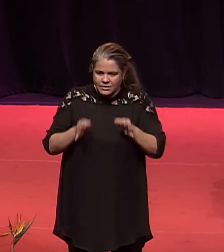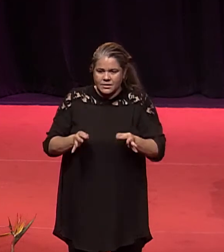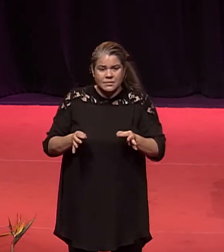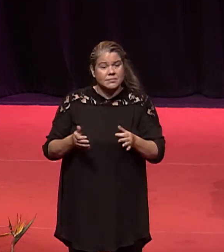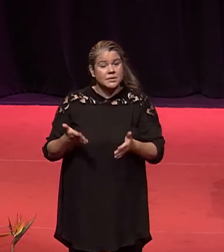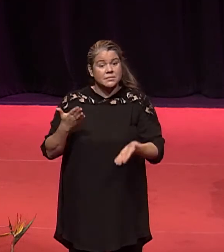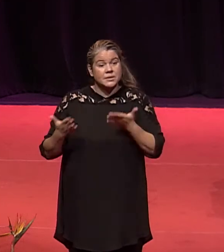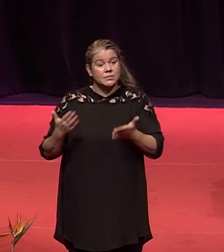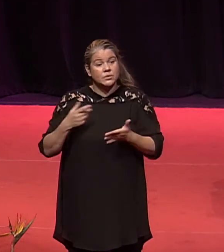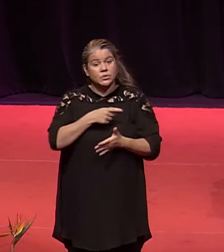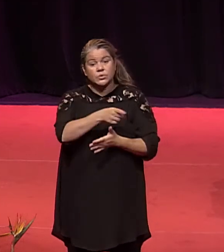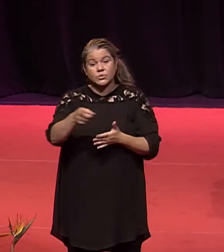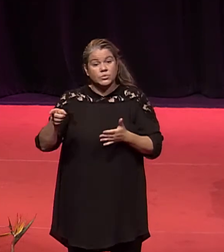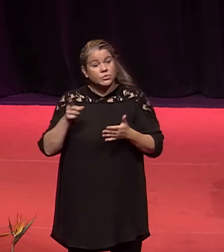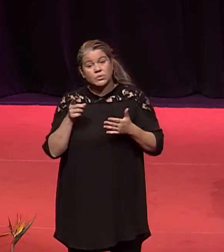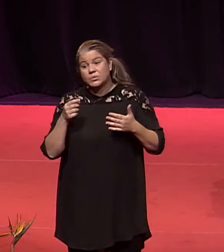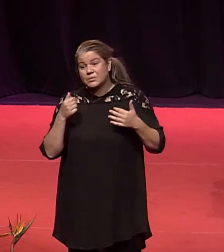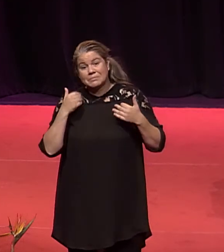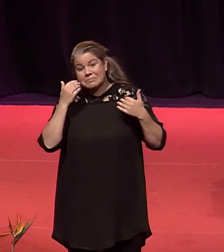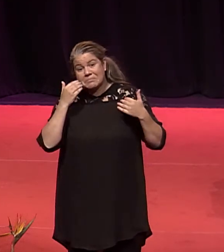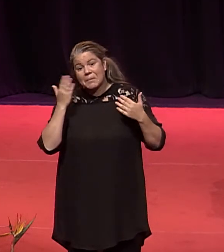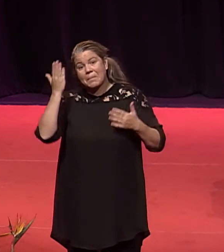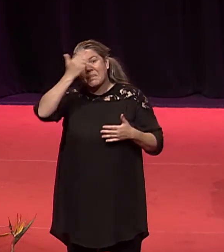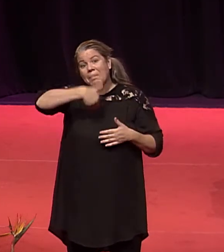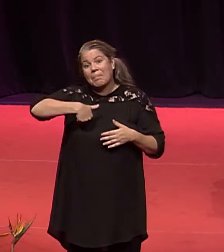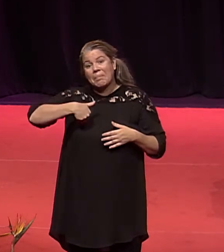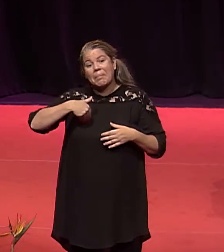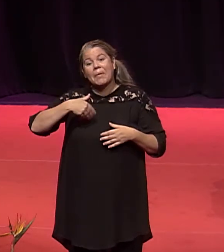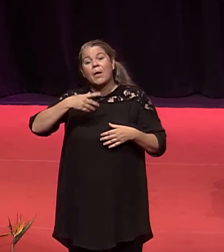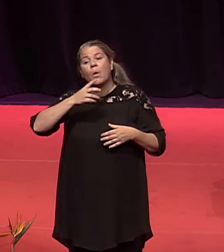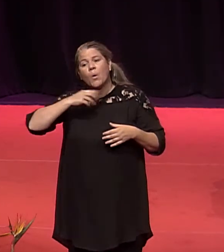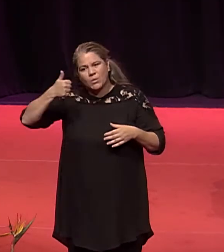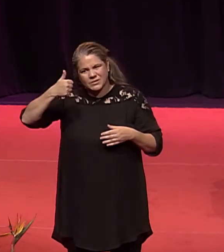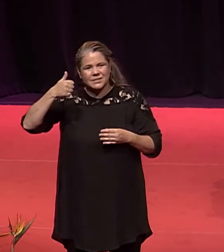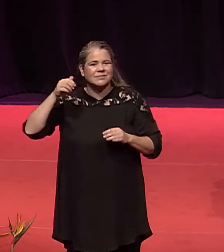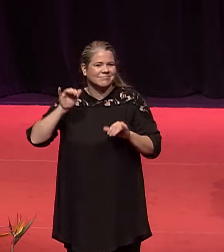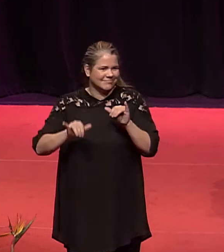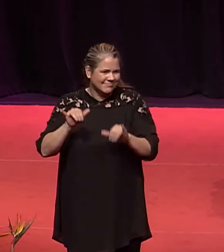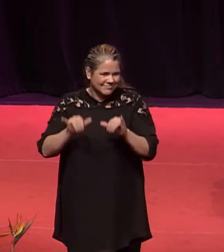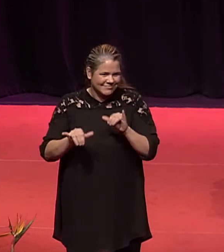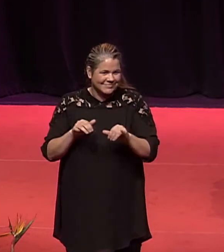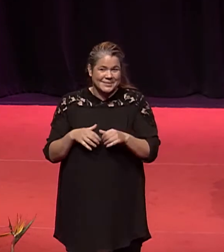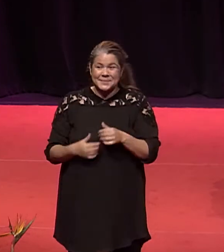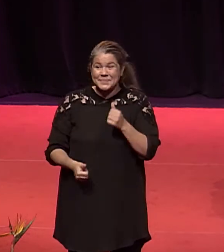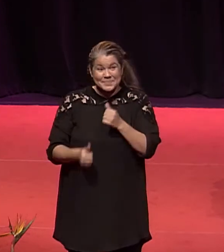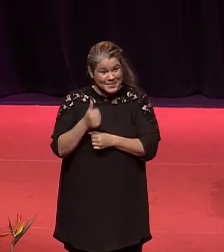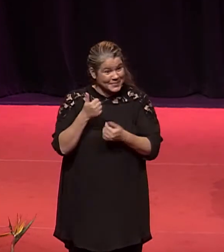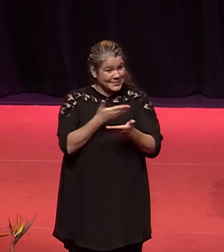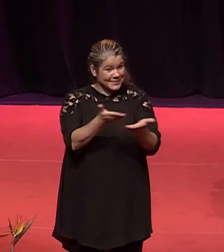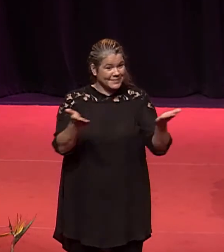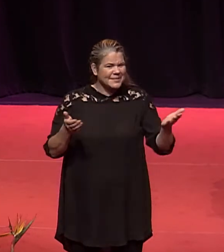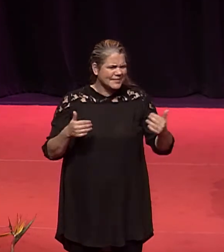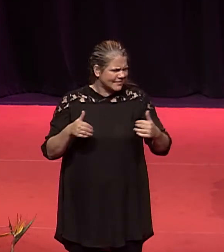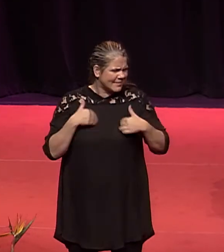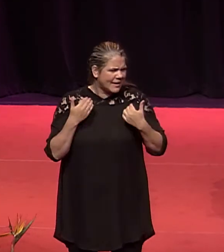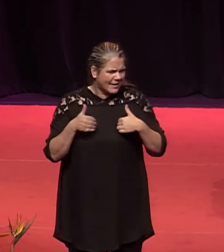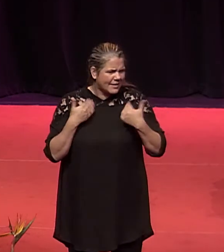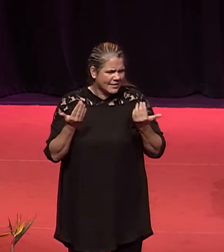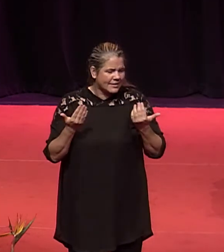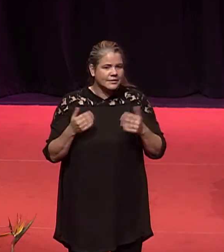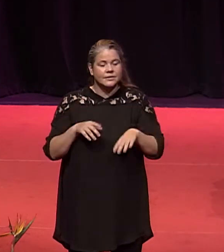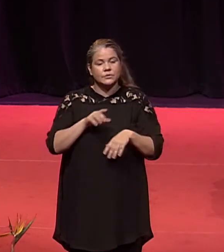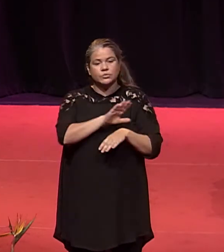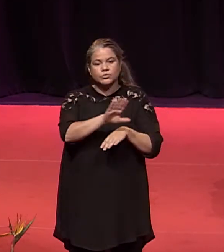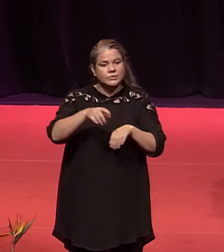not fully appreciate until later in your life. Most of you are still young. You have time